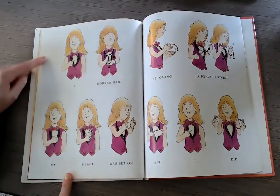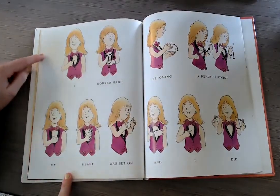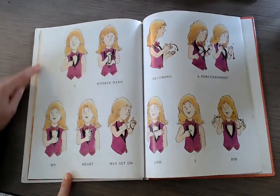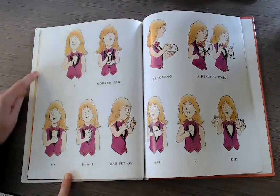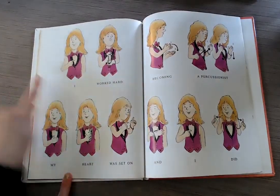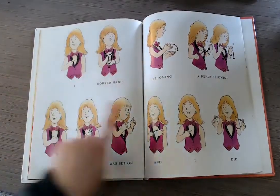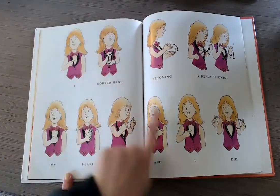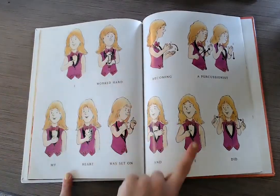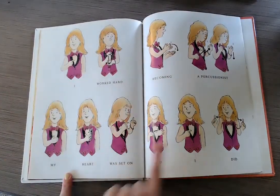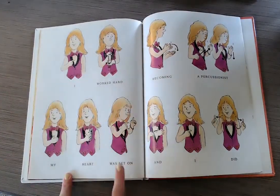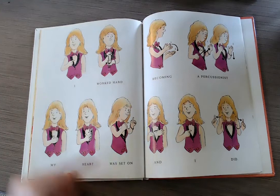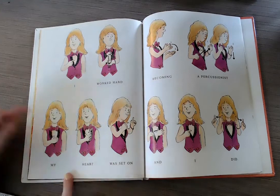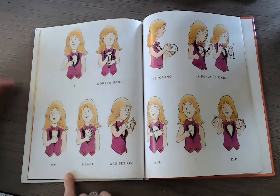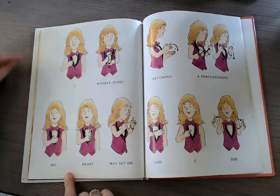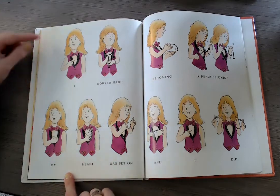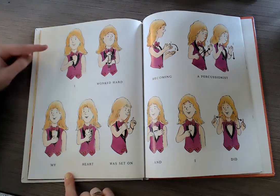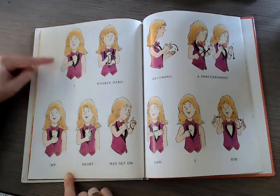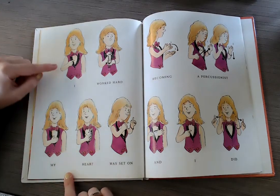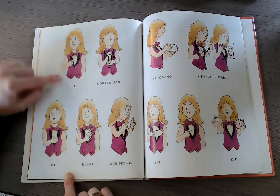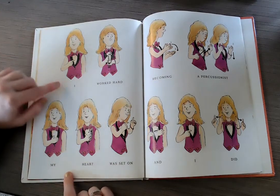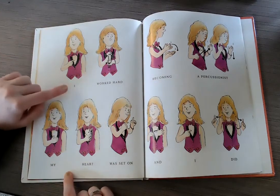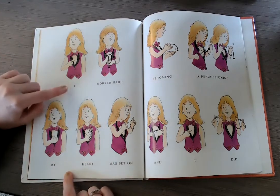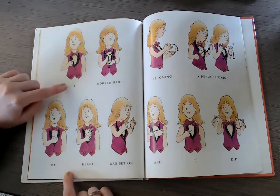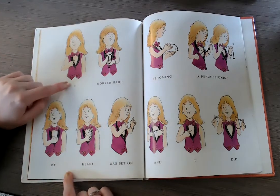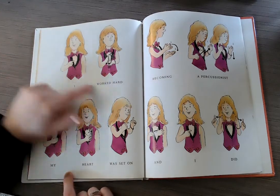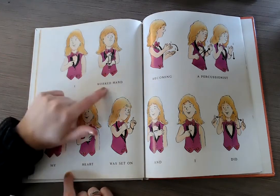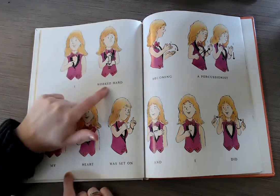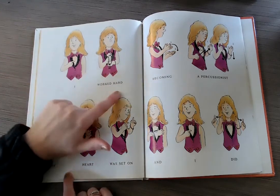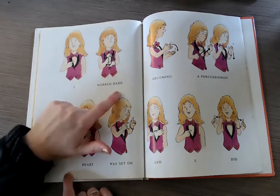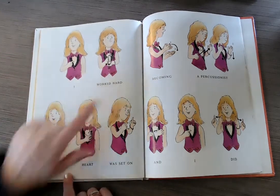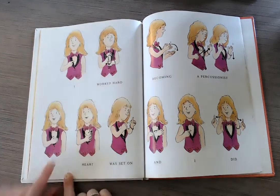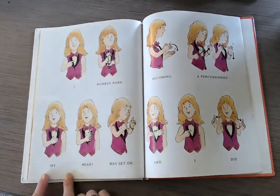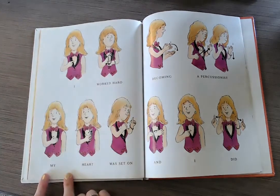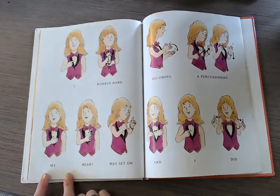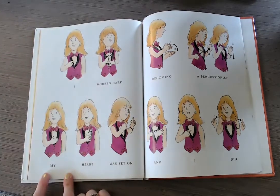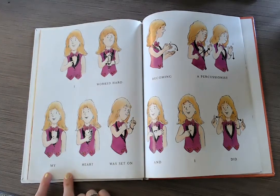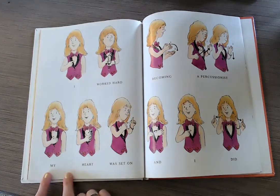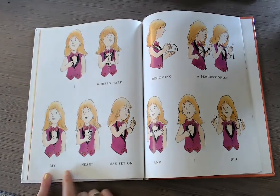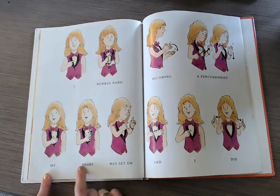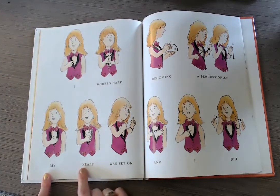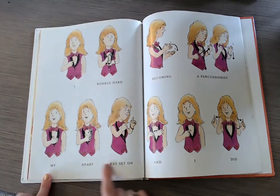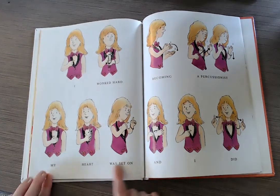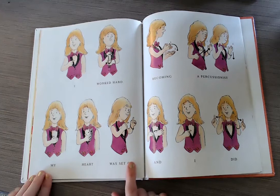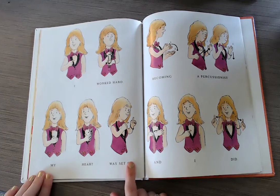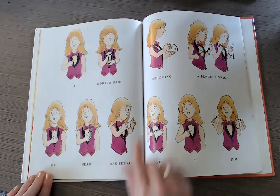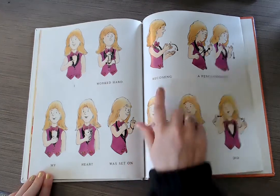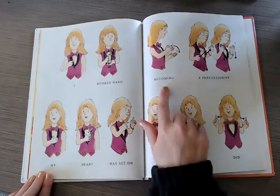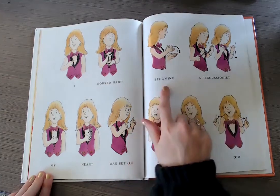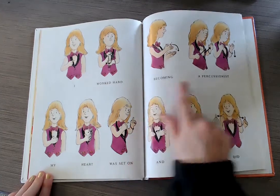She's signing the whole thing, so this is what it says. I worked hard. My heart was set on becoming